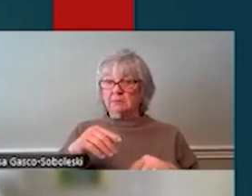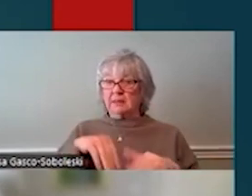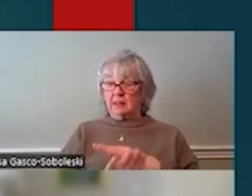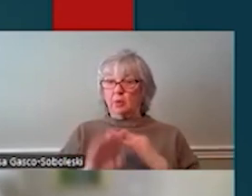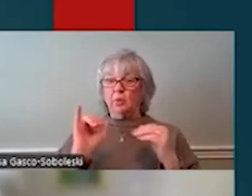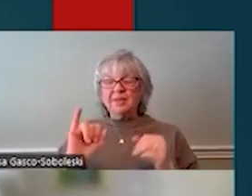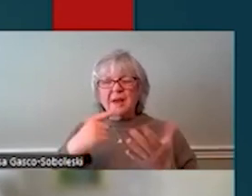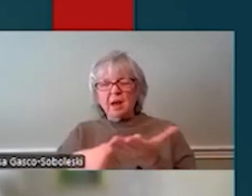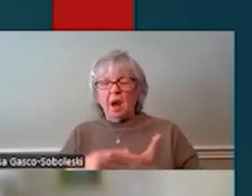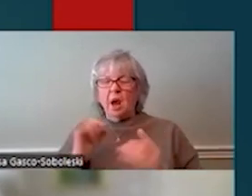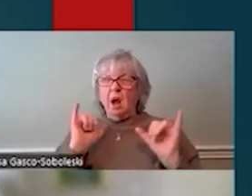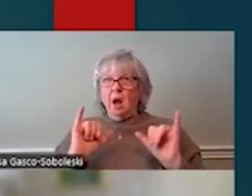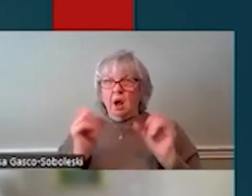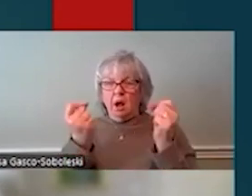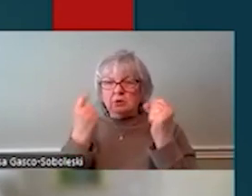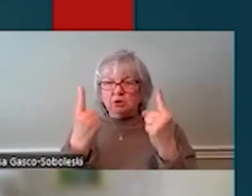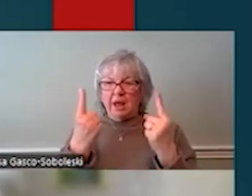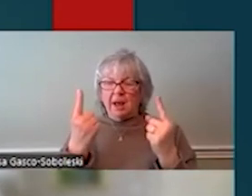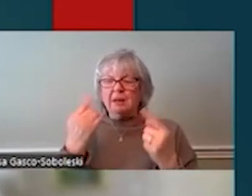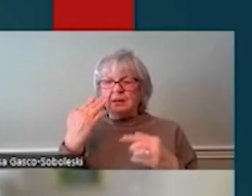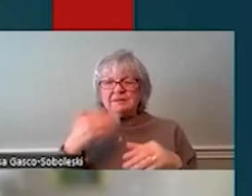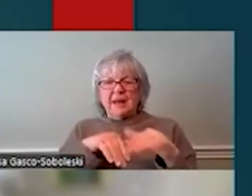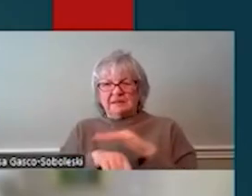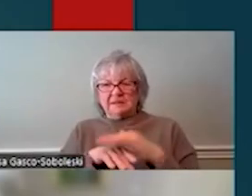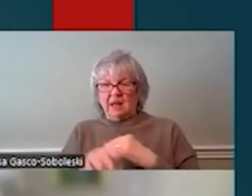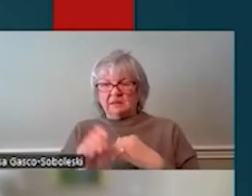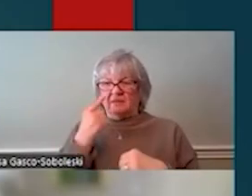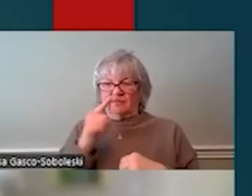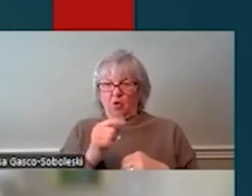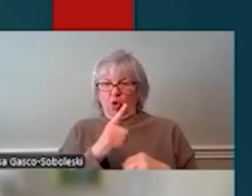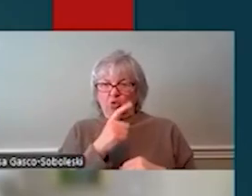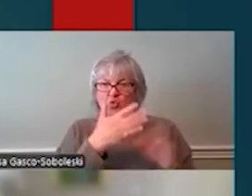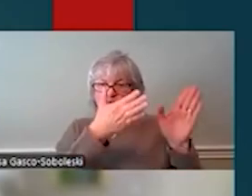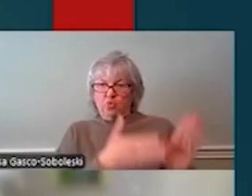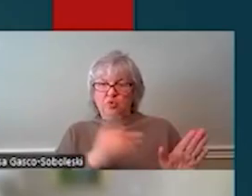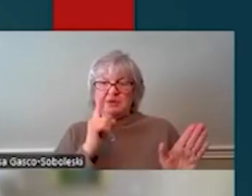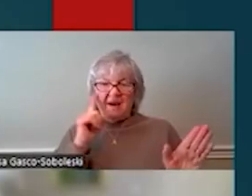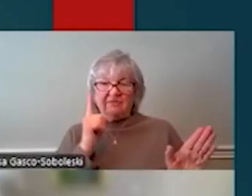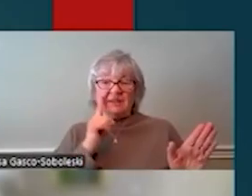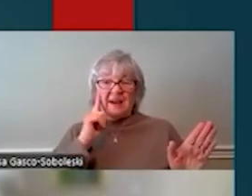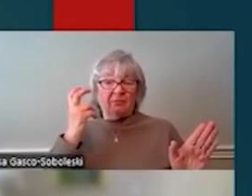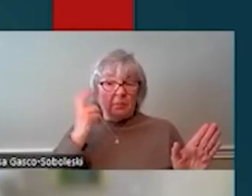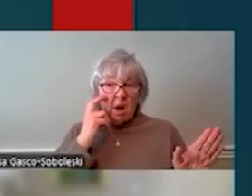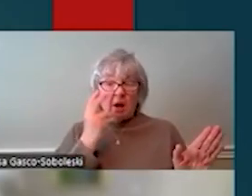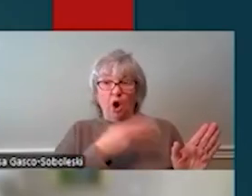where ASL interpreters come in. And when I start discussing that during trainings, it helps people really start to